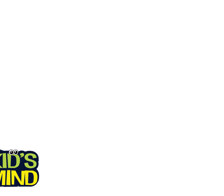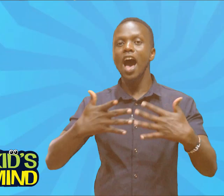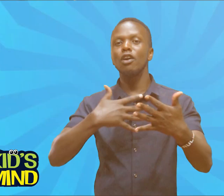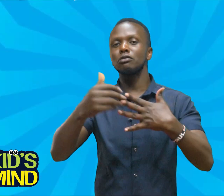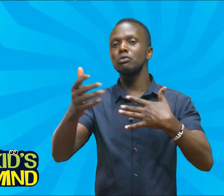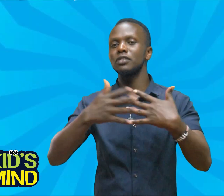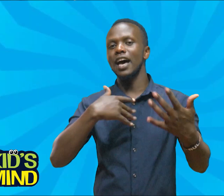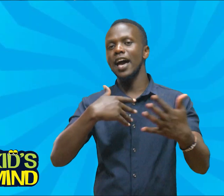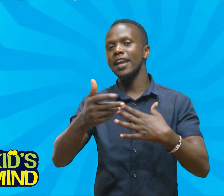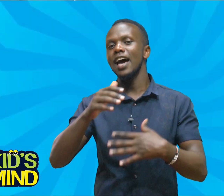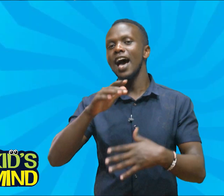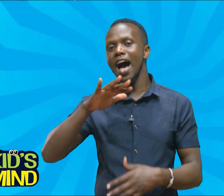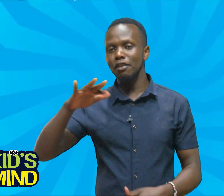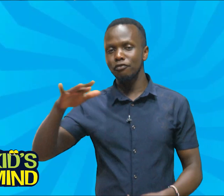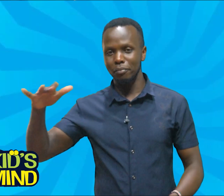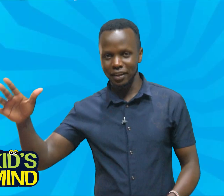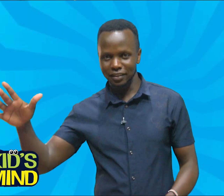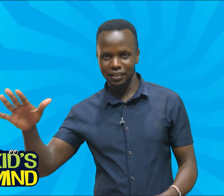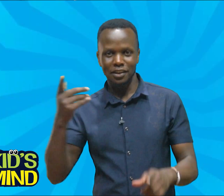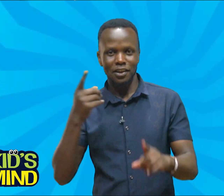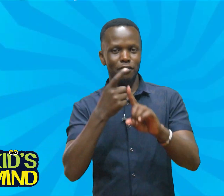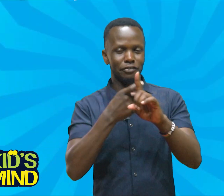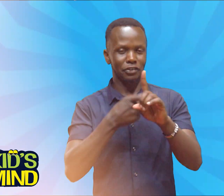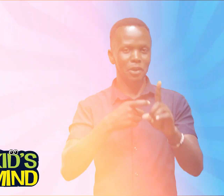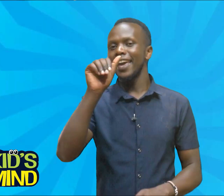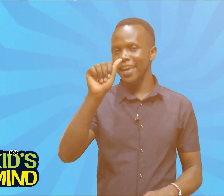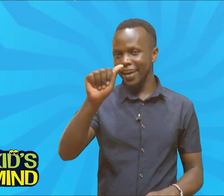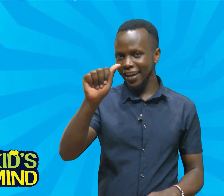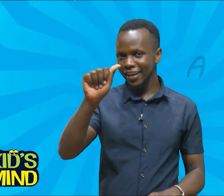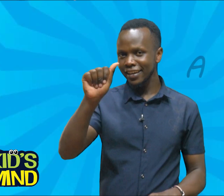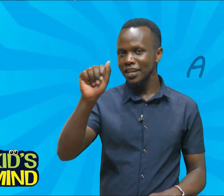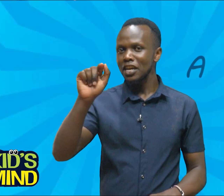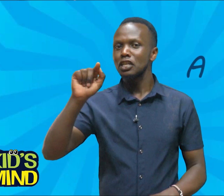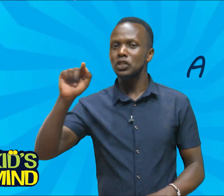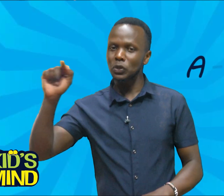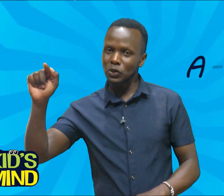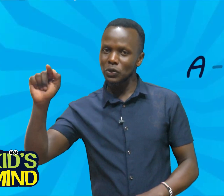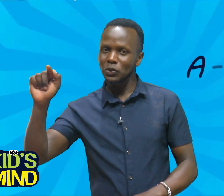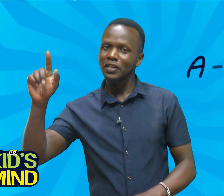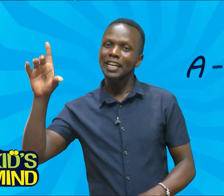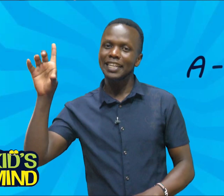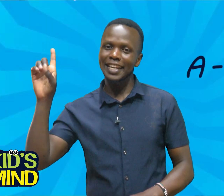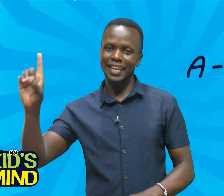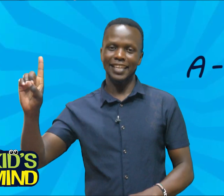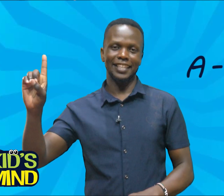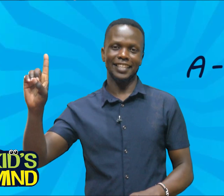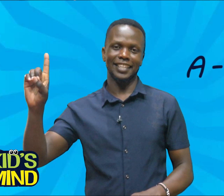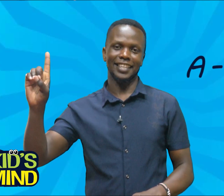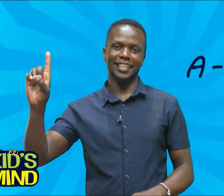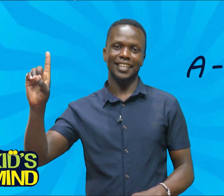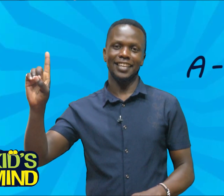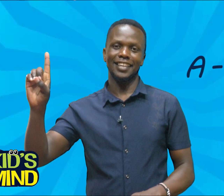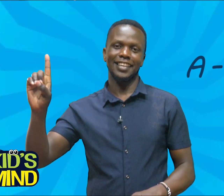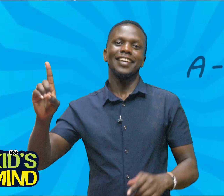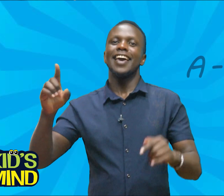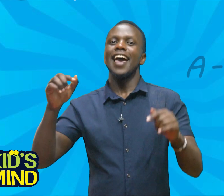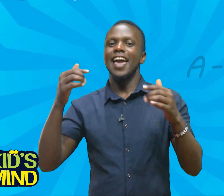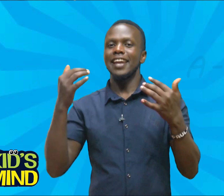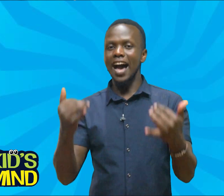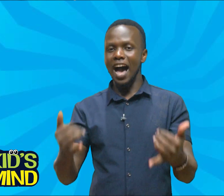how to sign alphabet from A to D. And